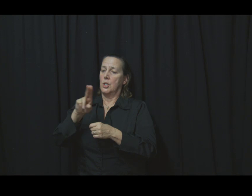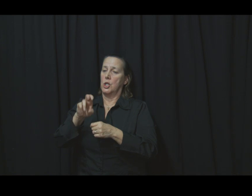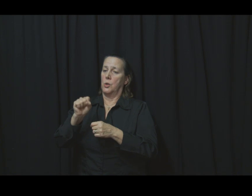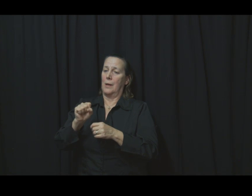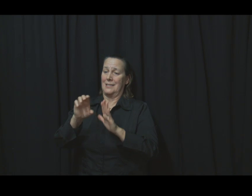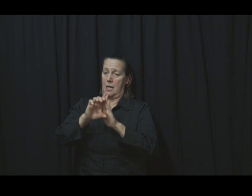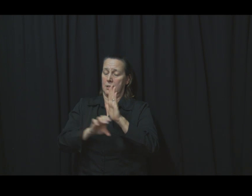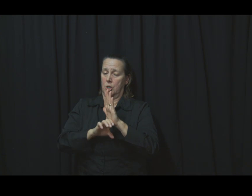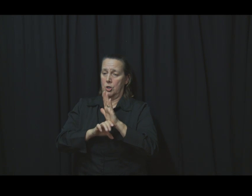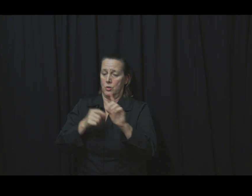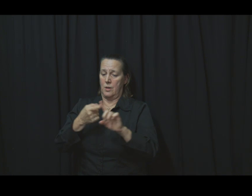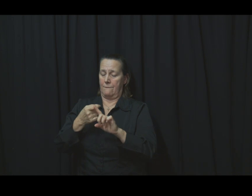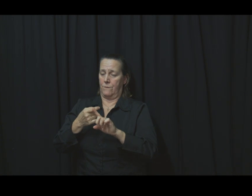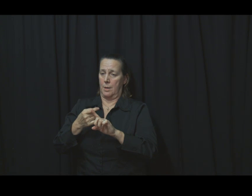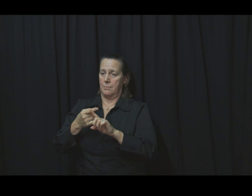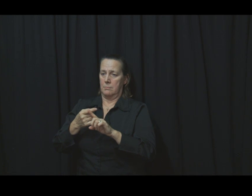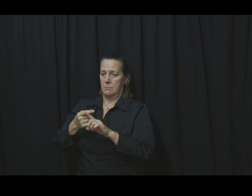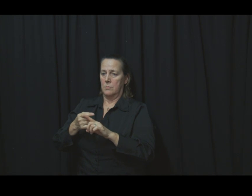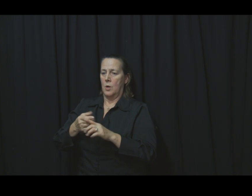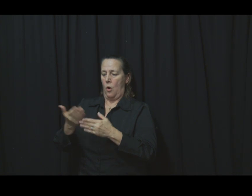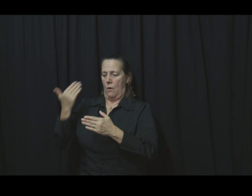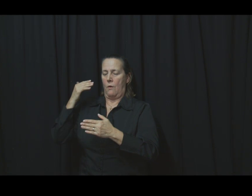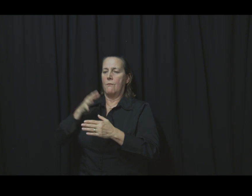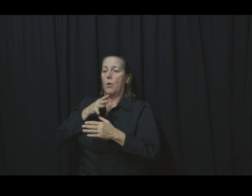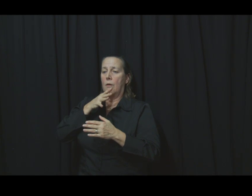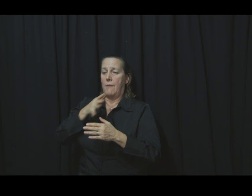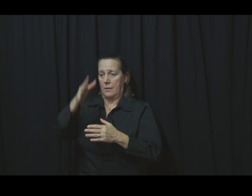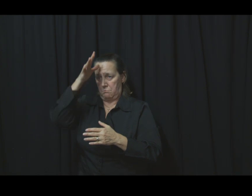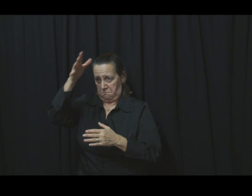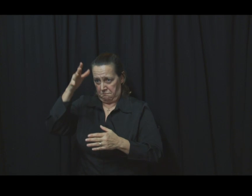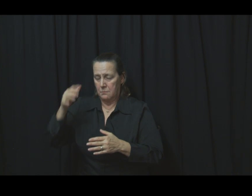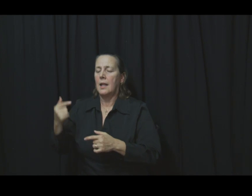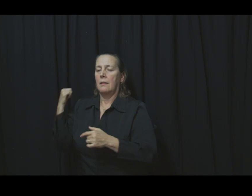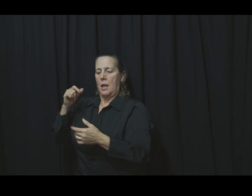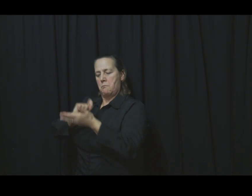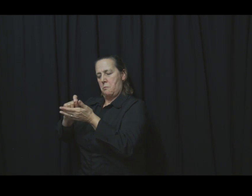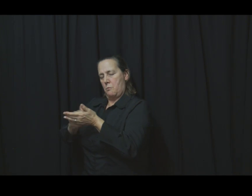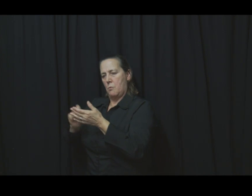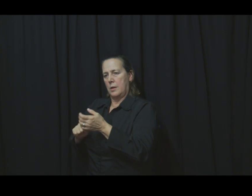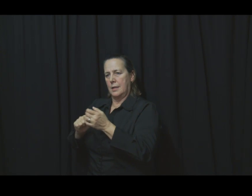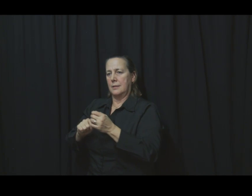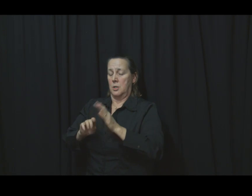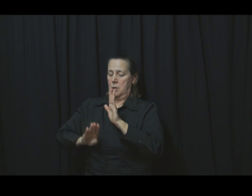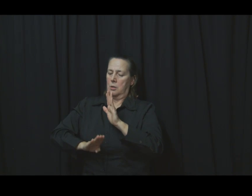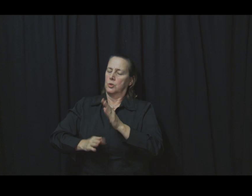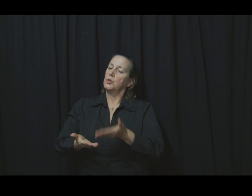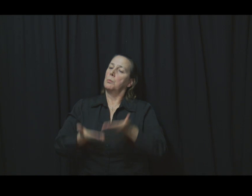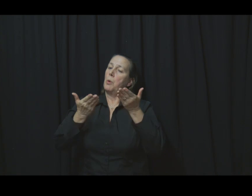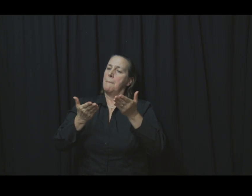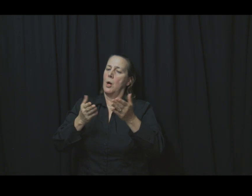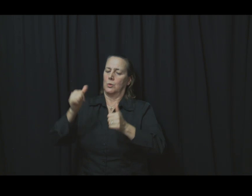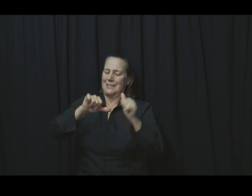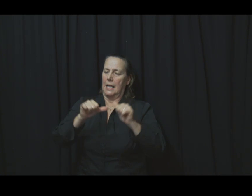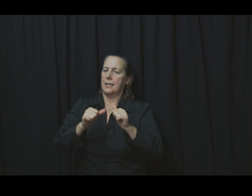from the Founding Fathers, is the sentence to promote the progress of science and useful arts.